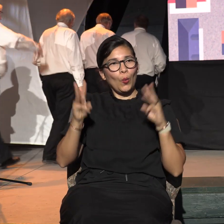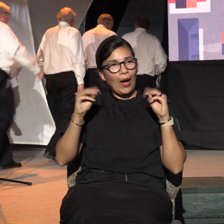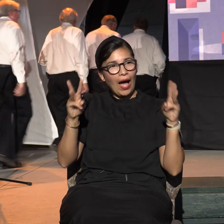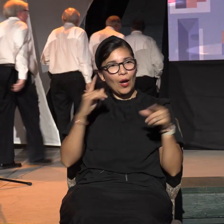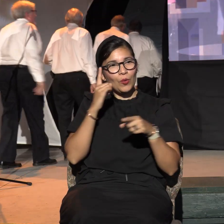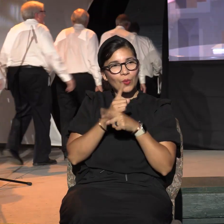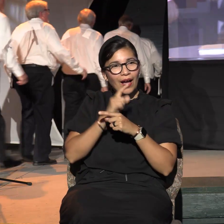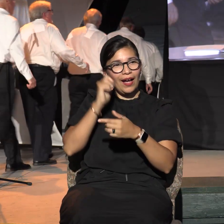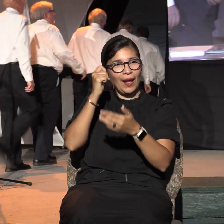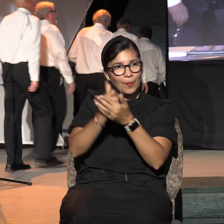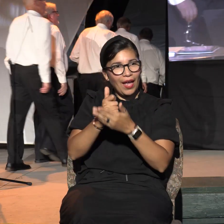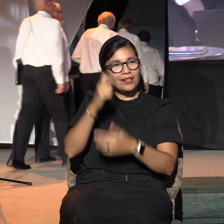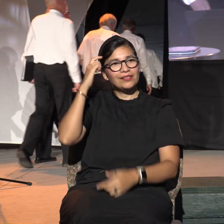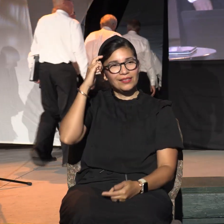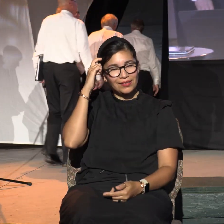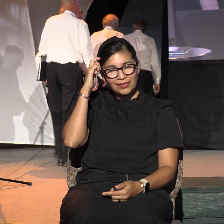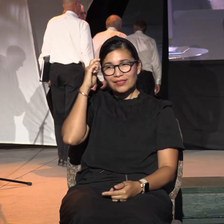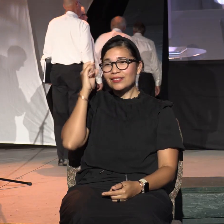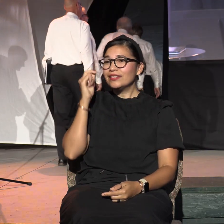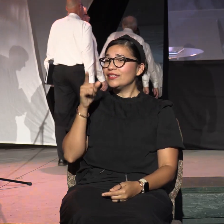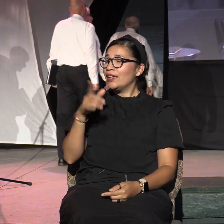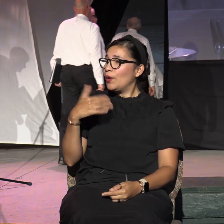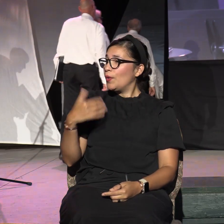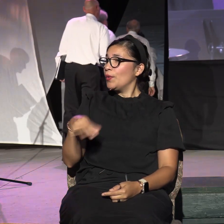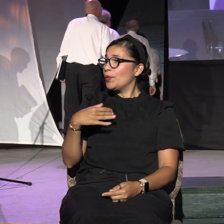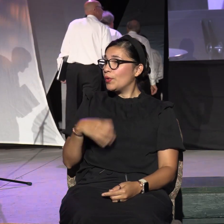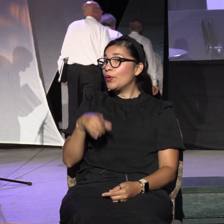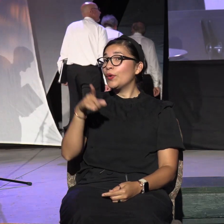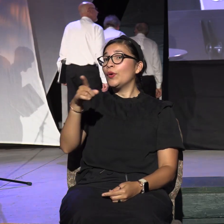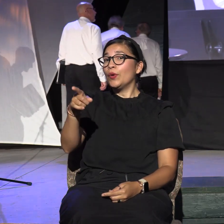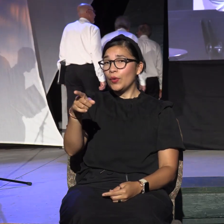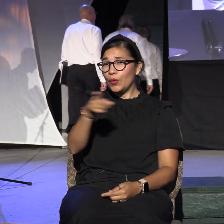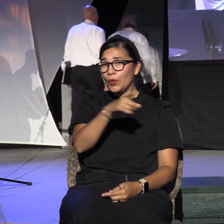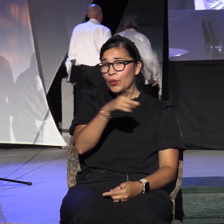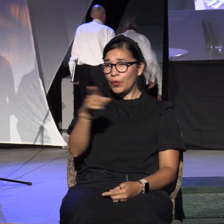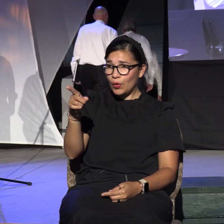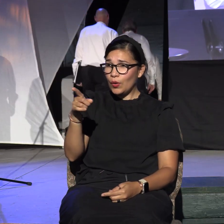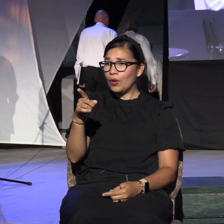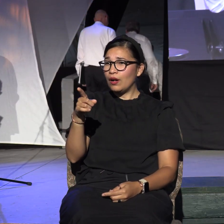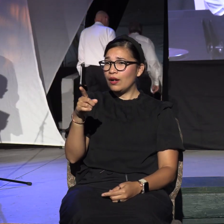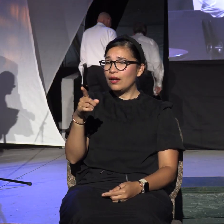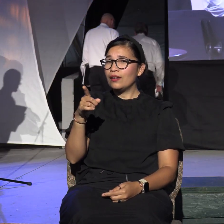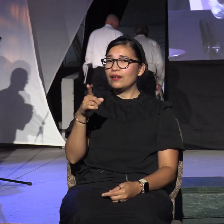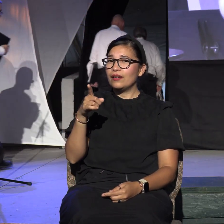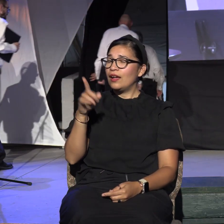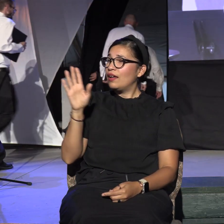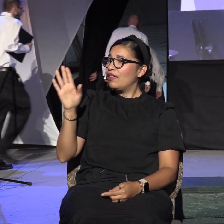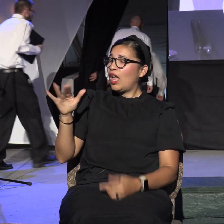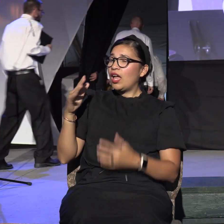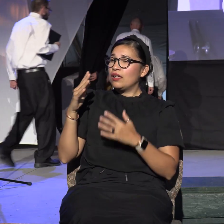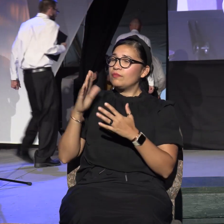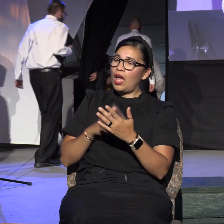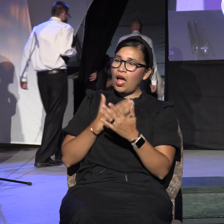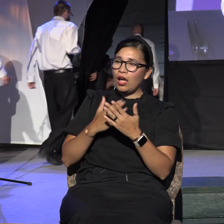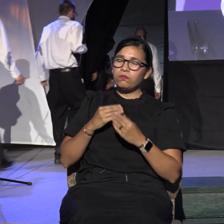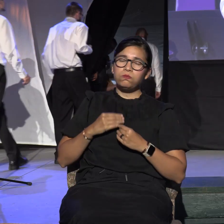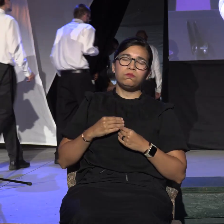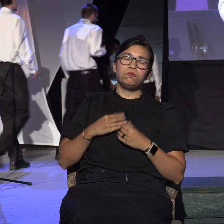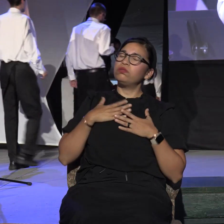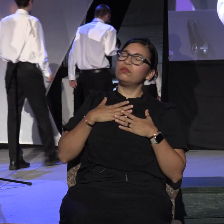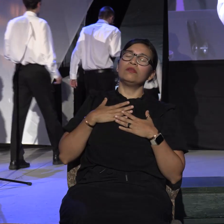a blessing it has been to be with you this week. Thank you. And a special thank you to your